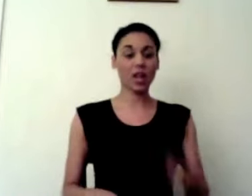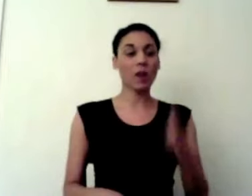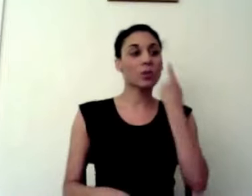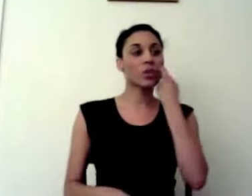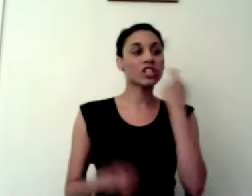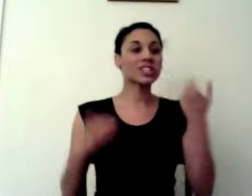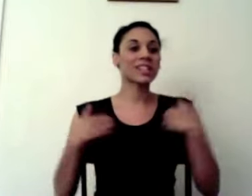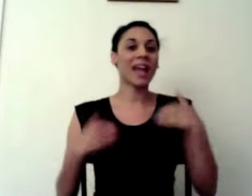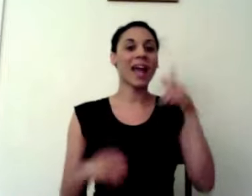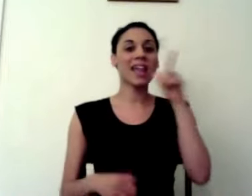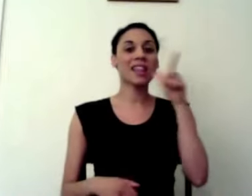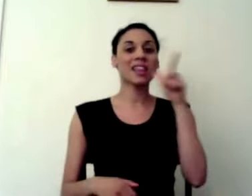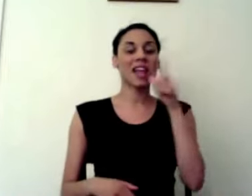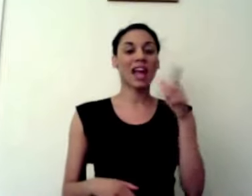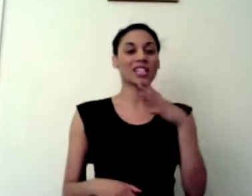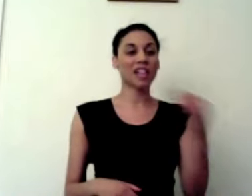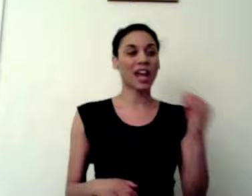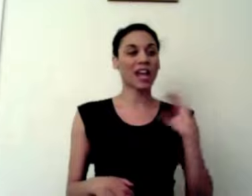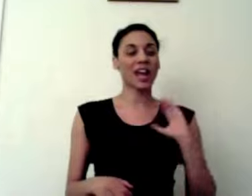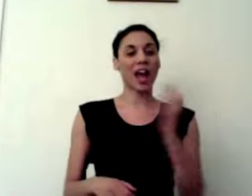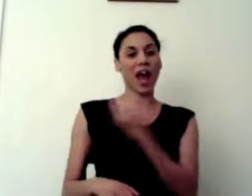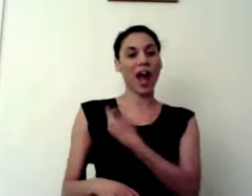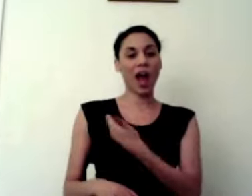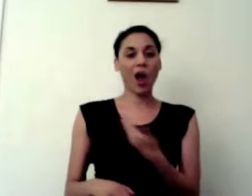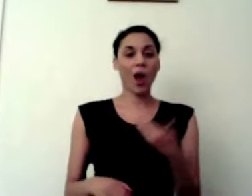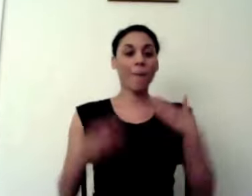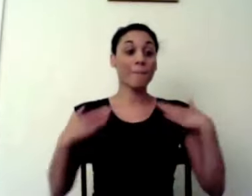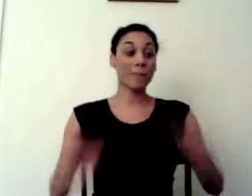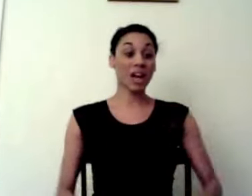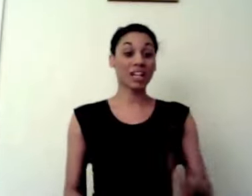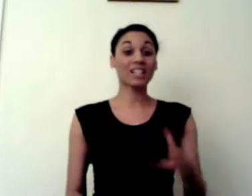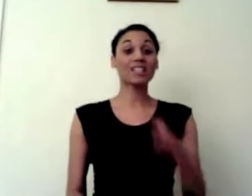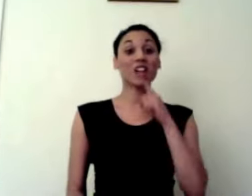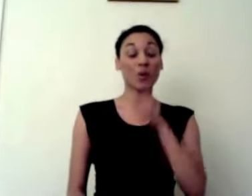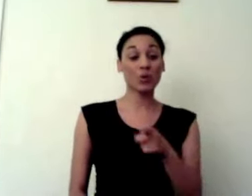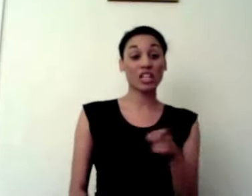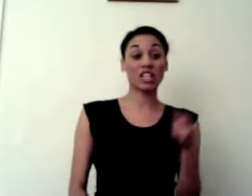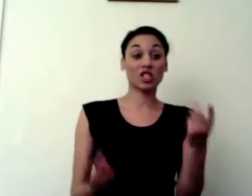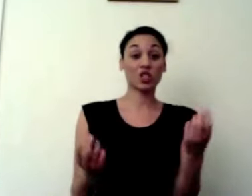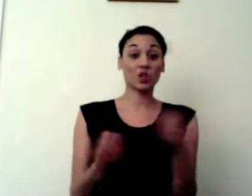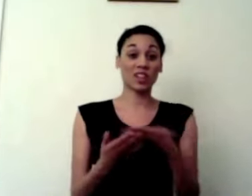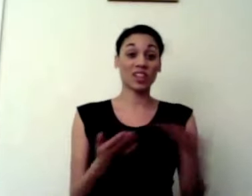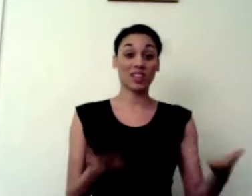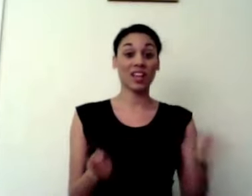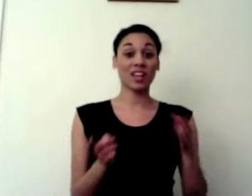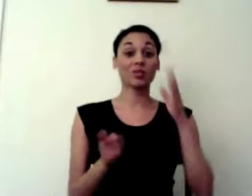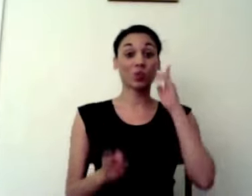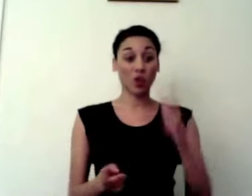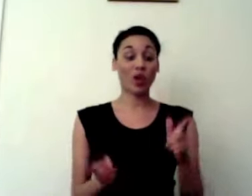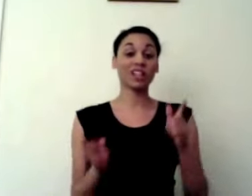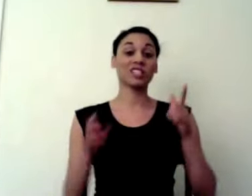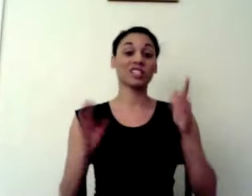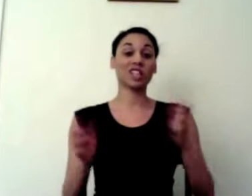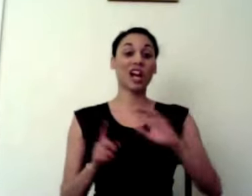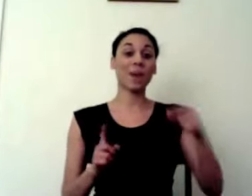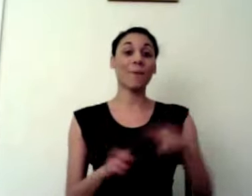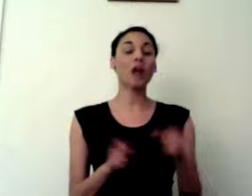are actually doing the things that we're going to talk about right now. And when you went to lunch today, you were eating